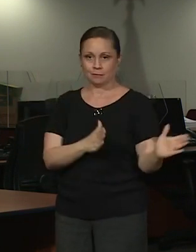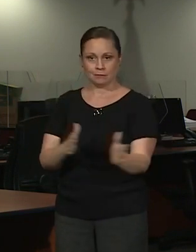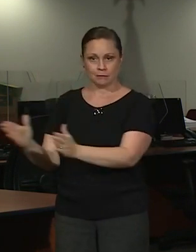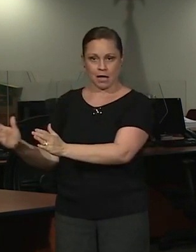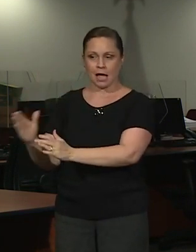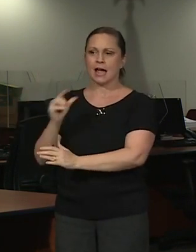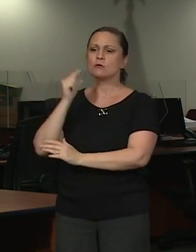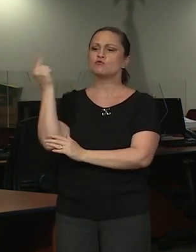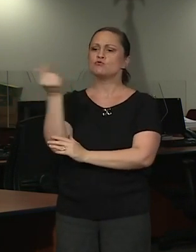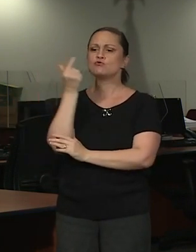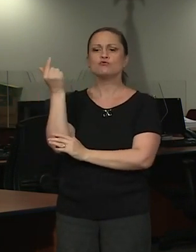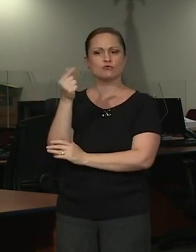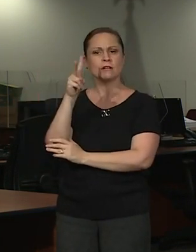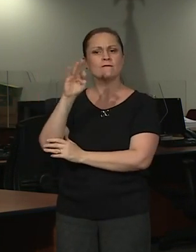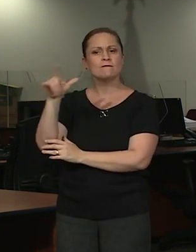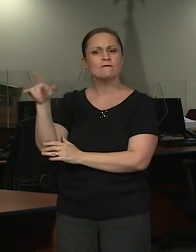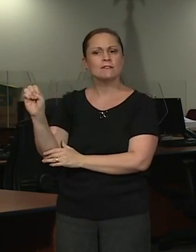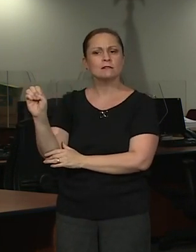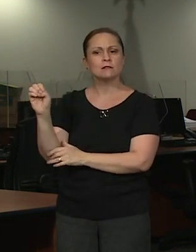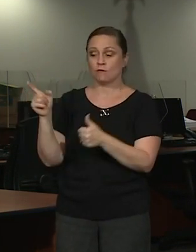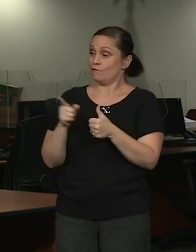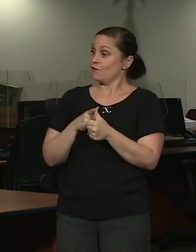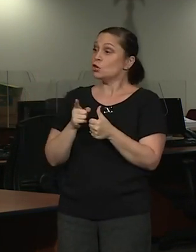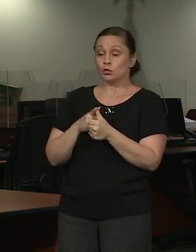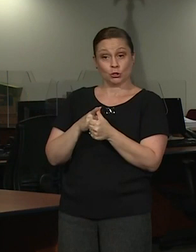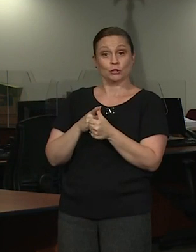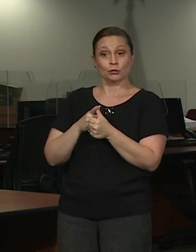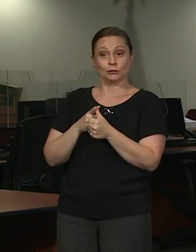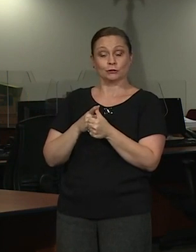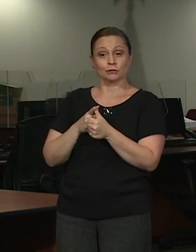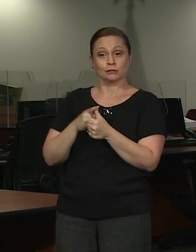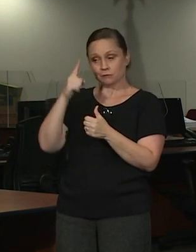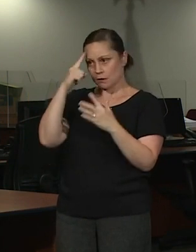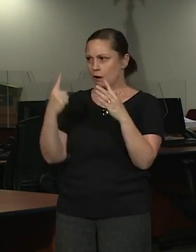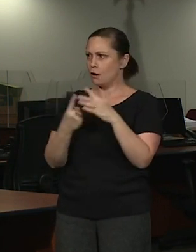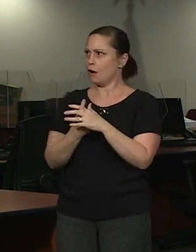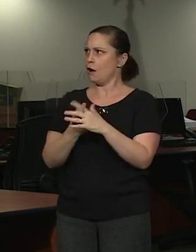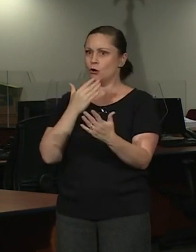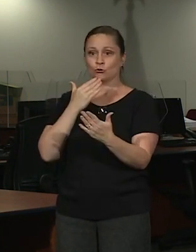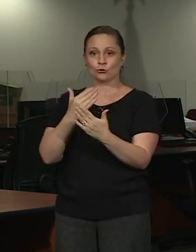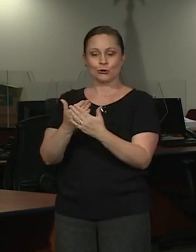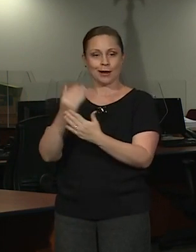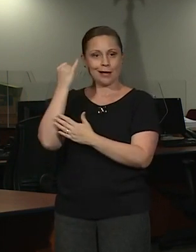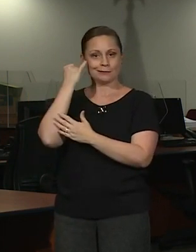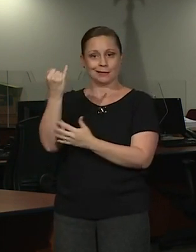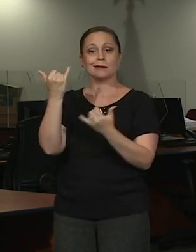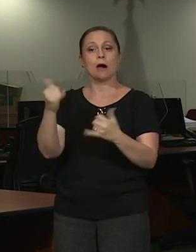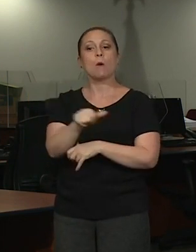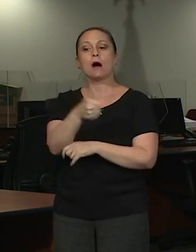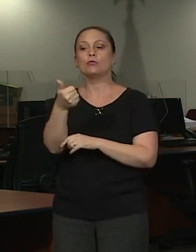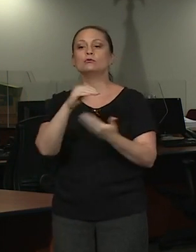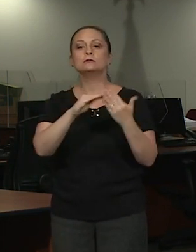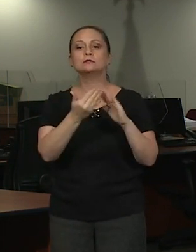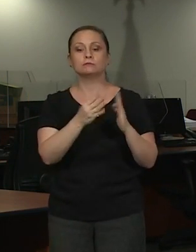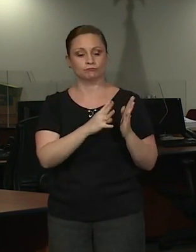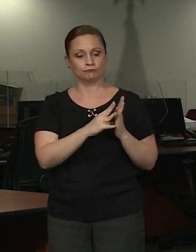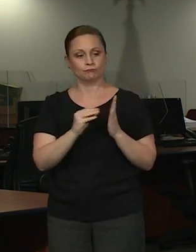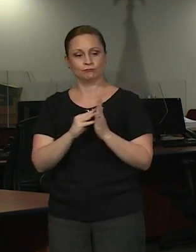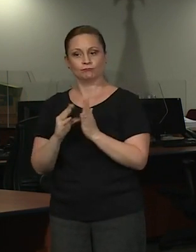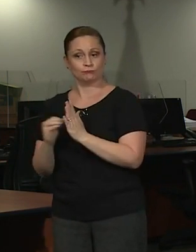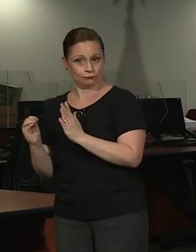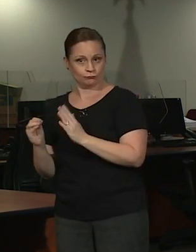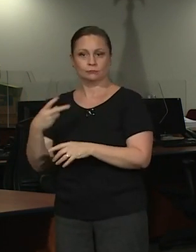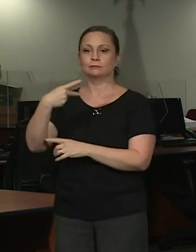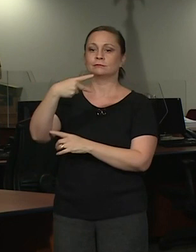was the first one that came up with a very good idea. Others are being modeled on that. But the